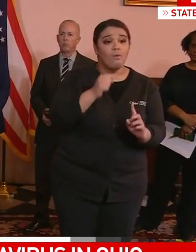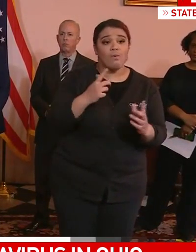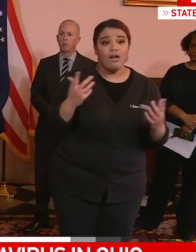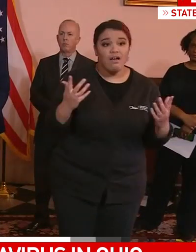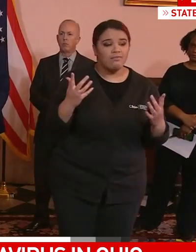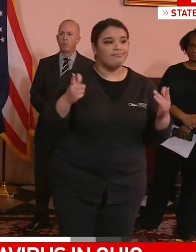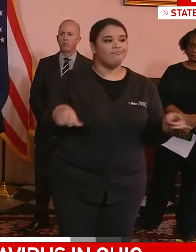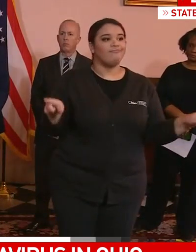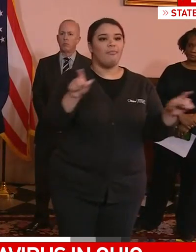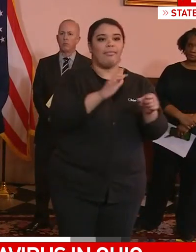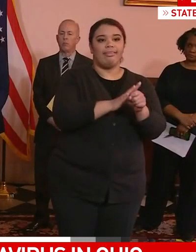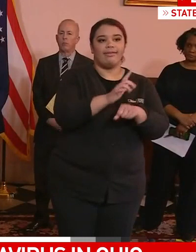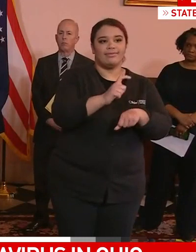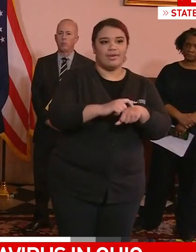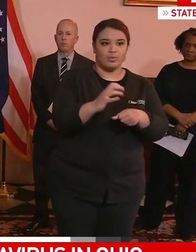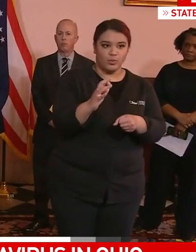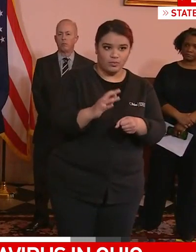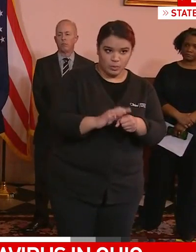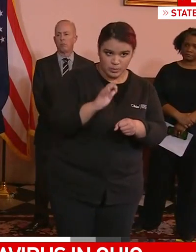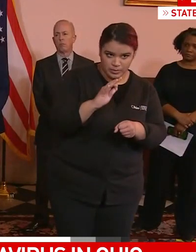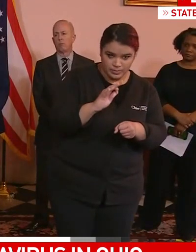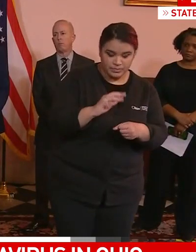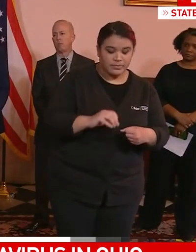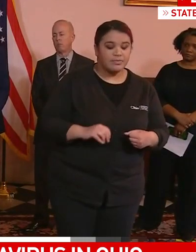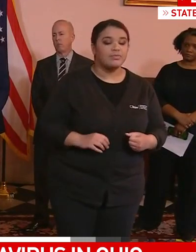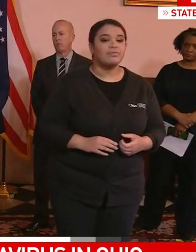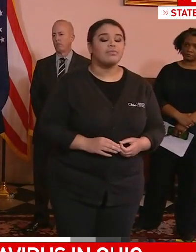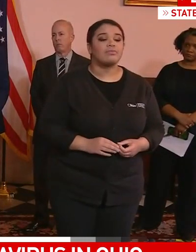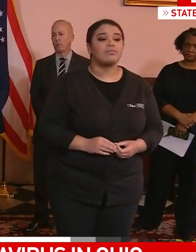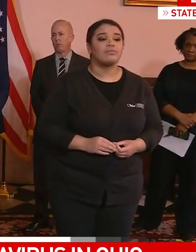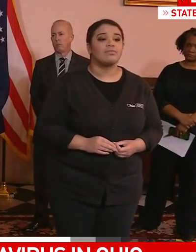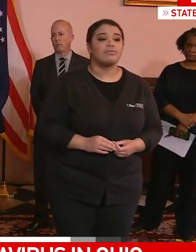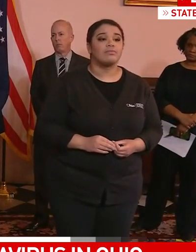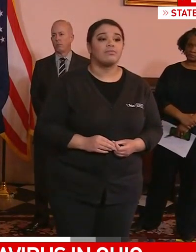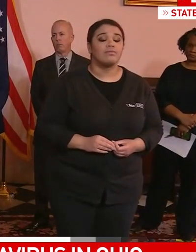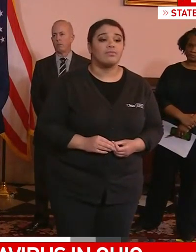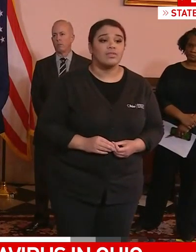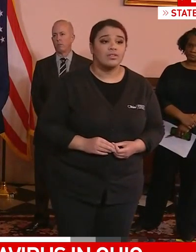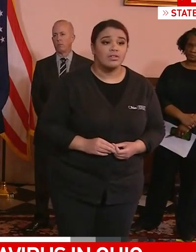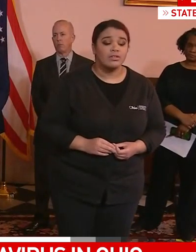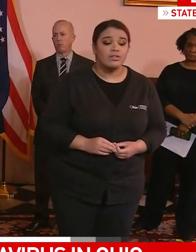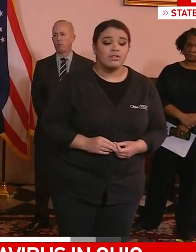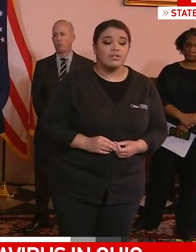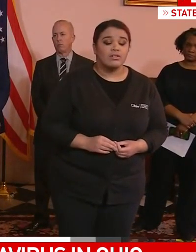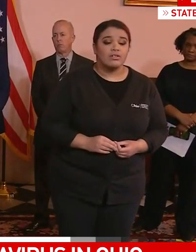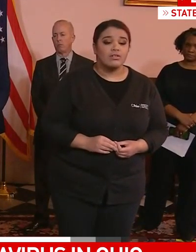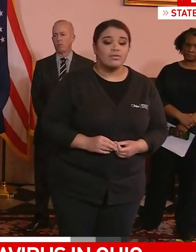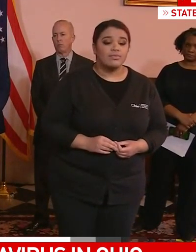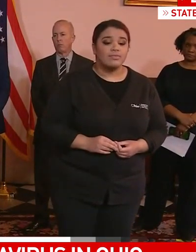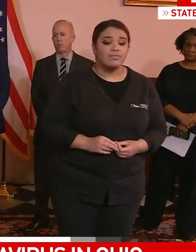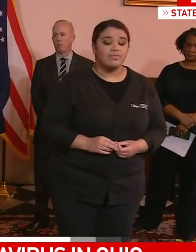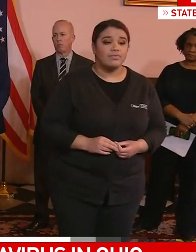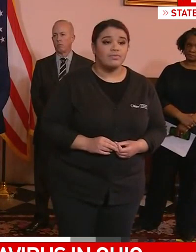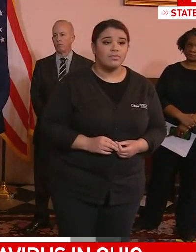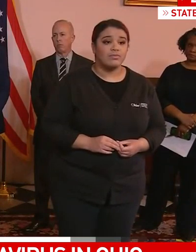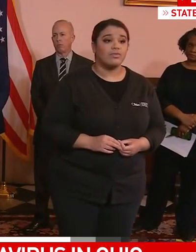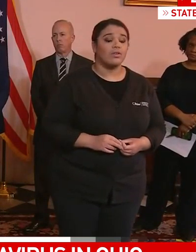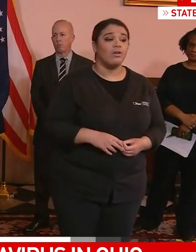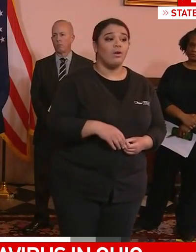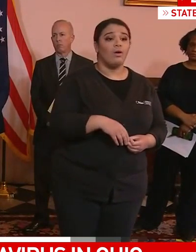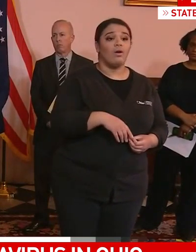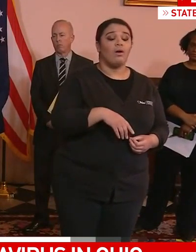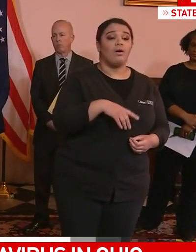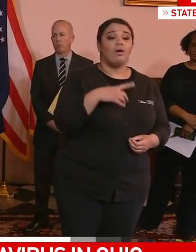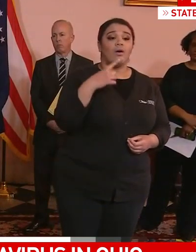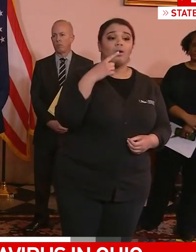do that, and that whatever order we end up with gives them a